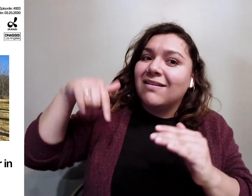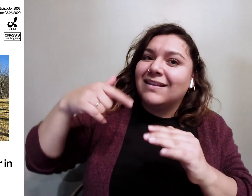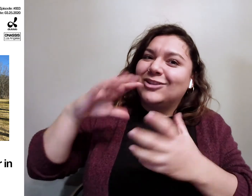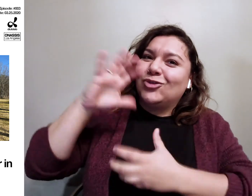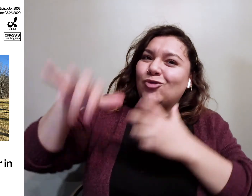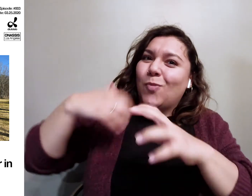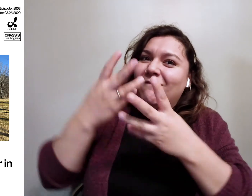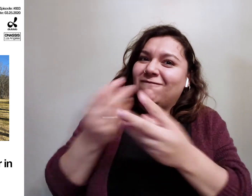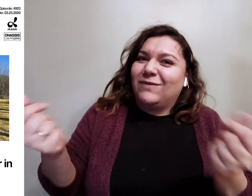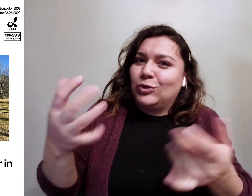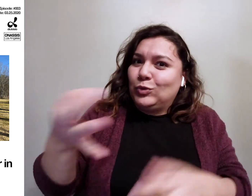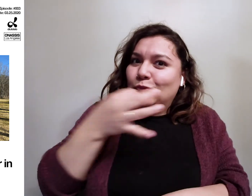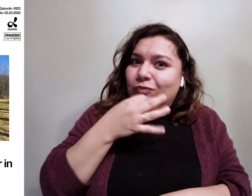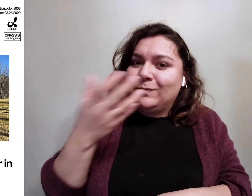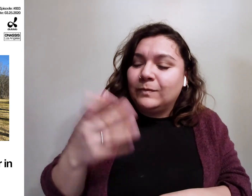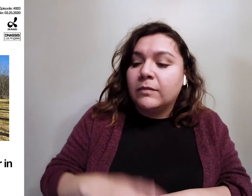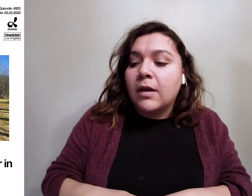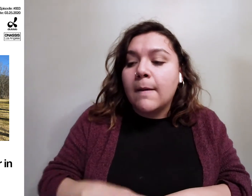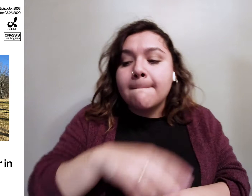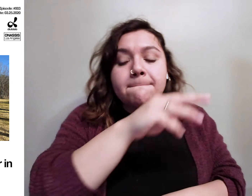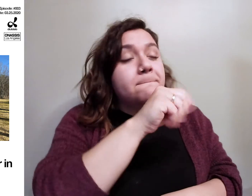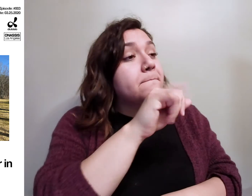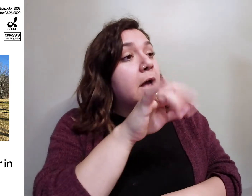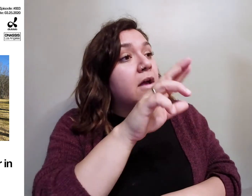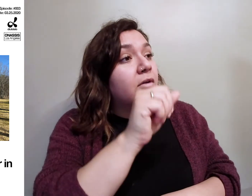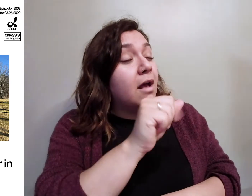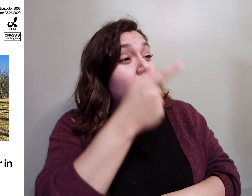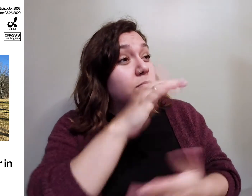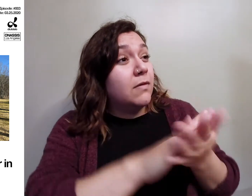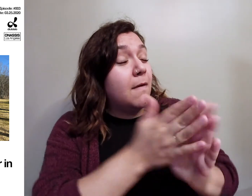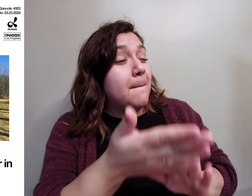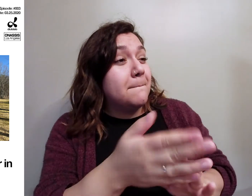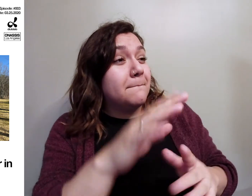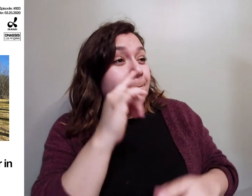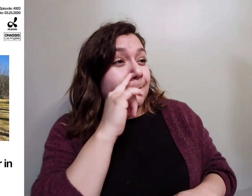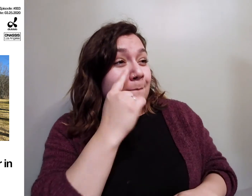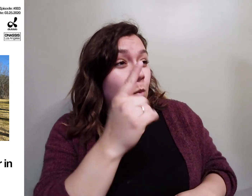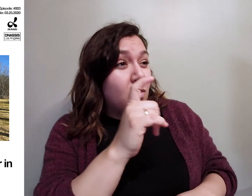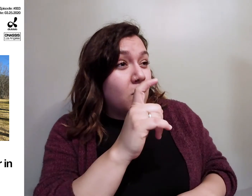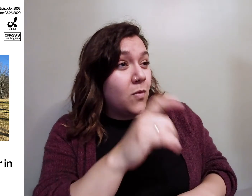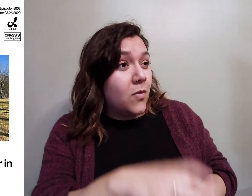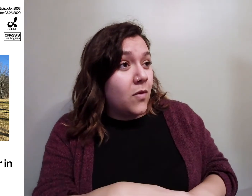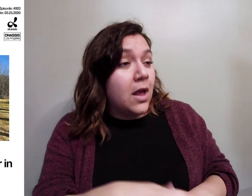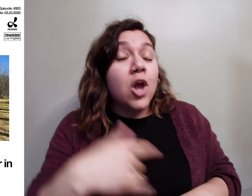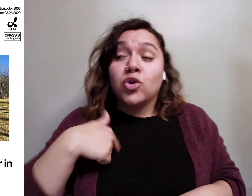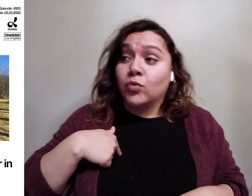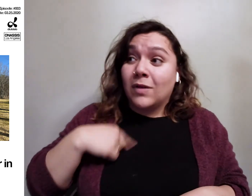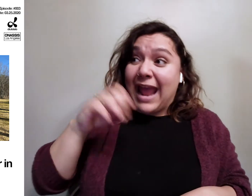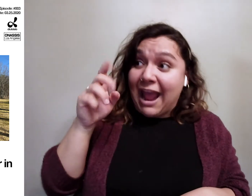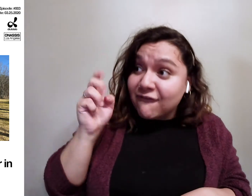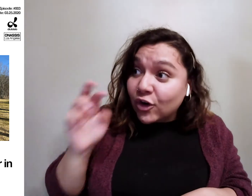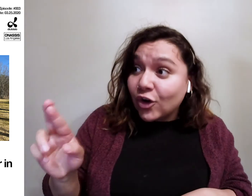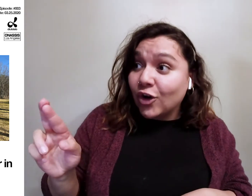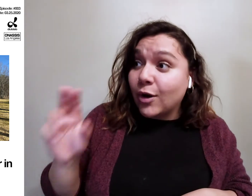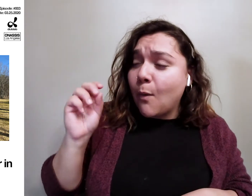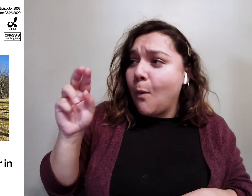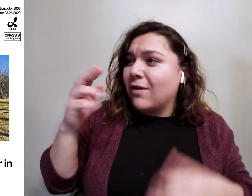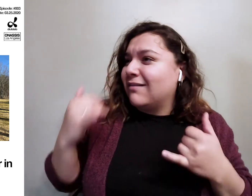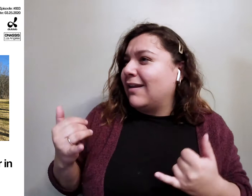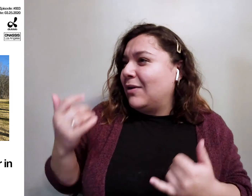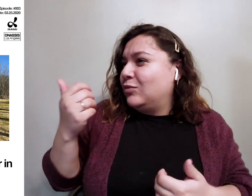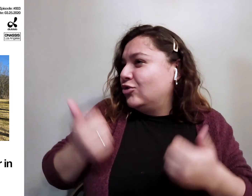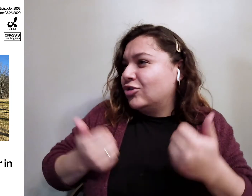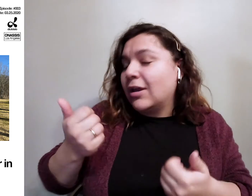No, I'm not. I don't get bored. I get I replaced boredom with being worried, which I had eliminated from my vocabulary. But I mean, not